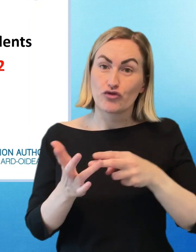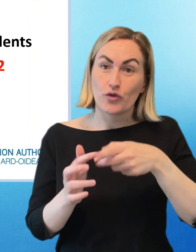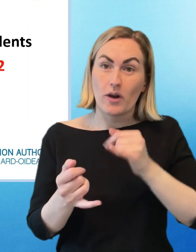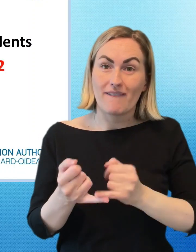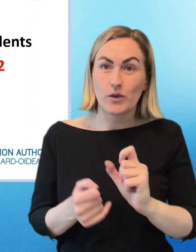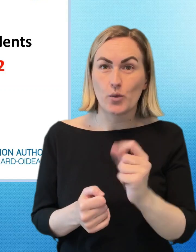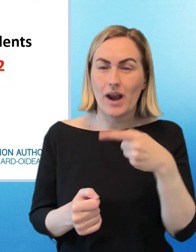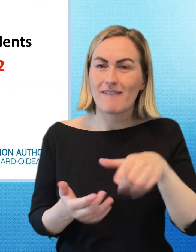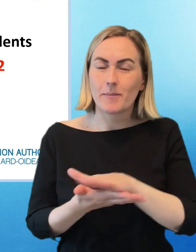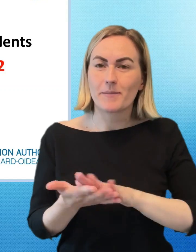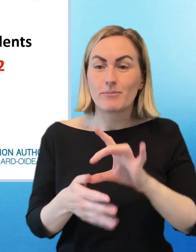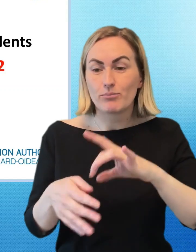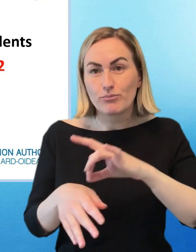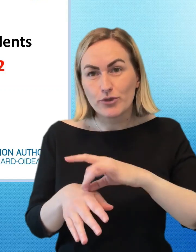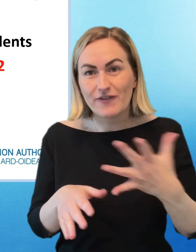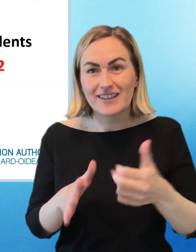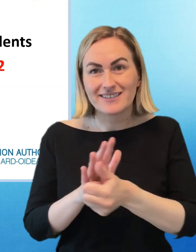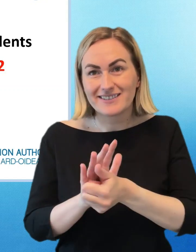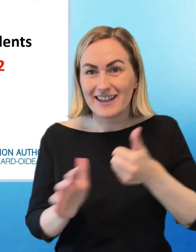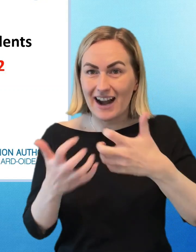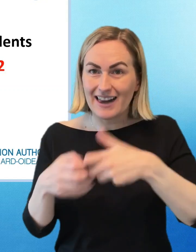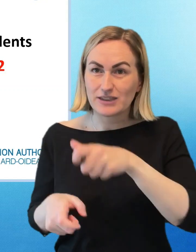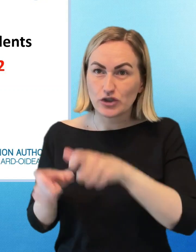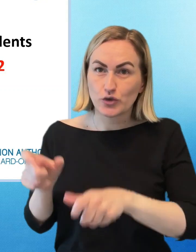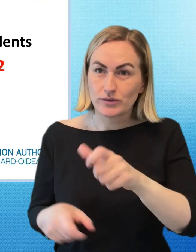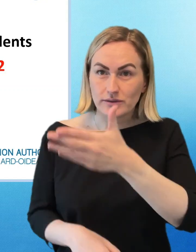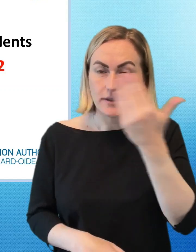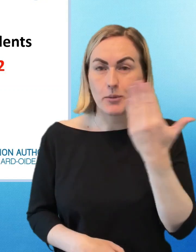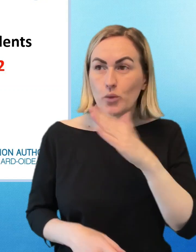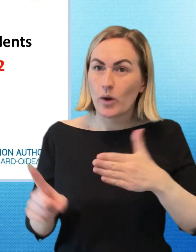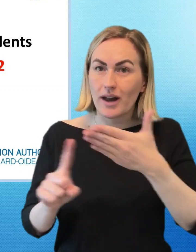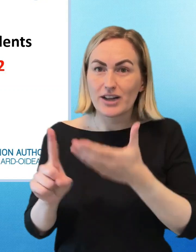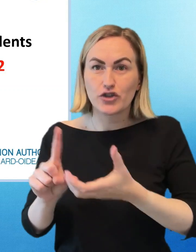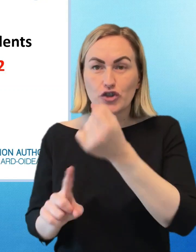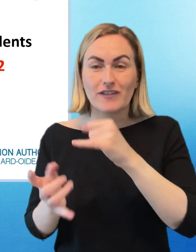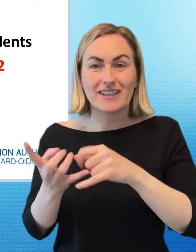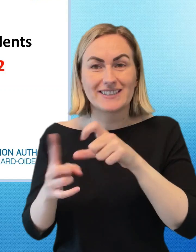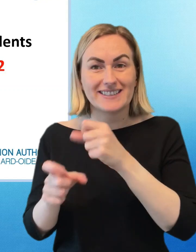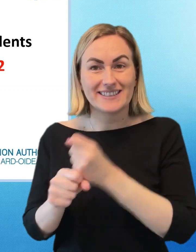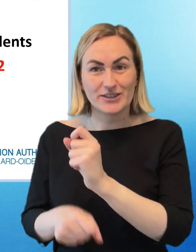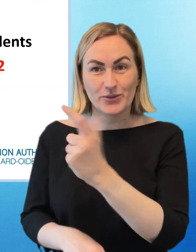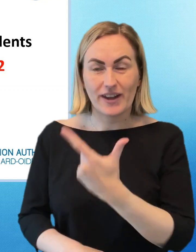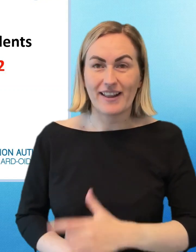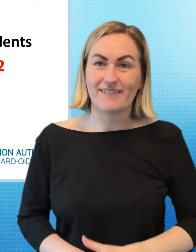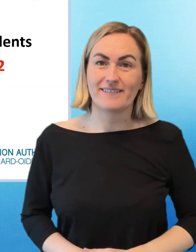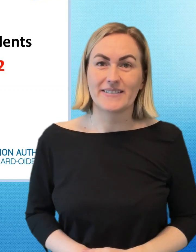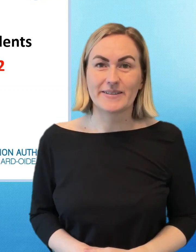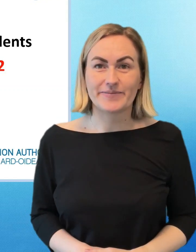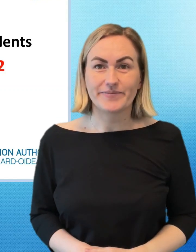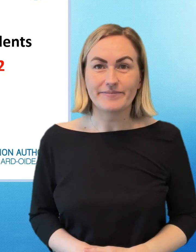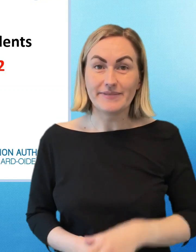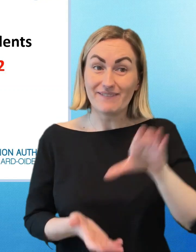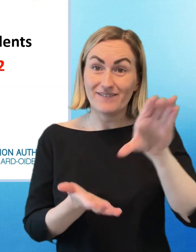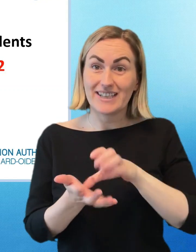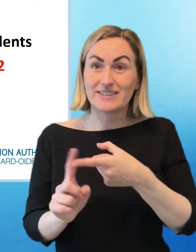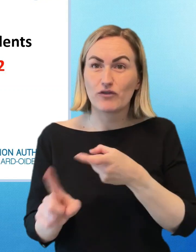PROFESS 12 stands for Professional Skills for Engineering Students, a summer school to achieve SDG 12. This